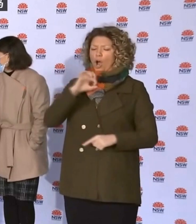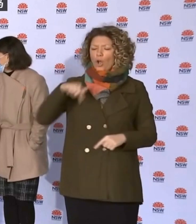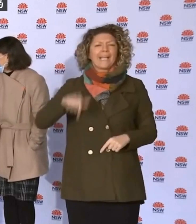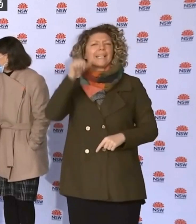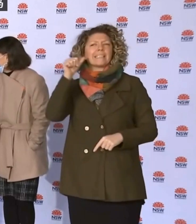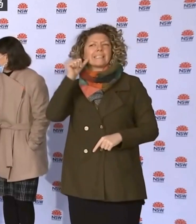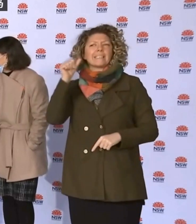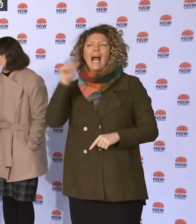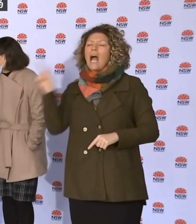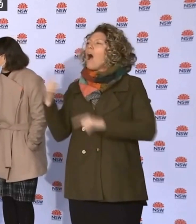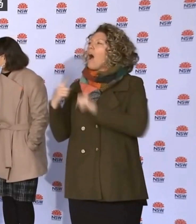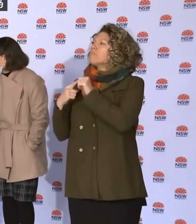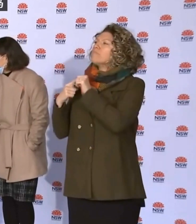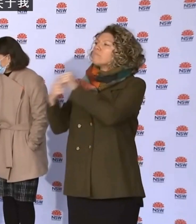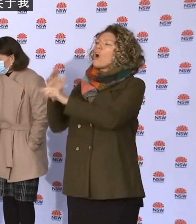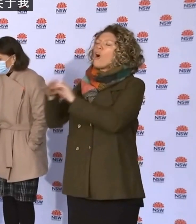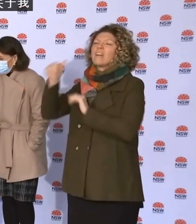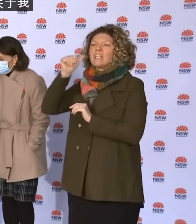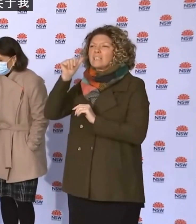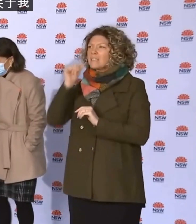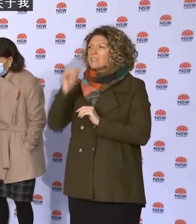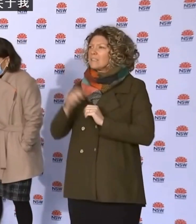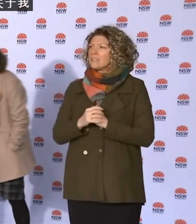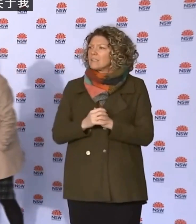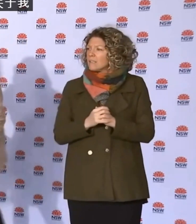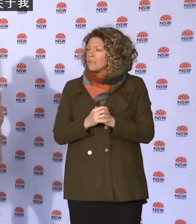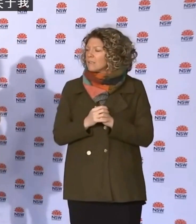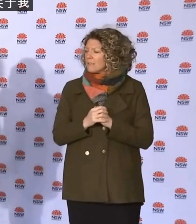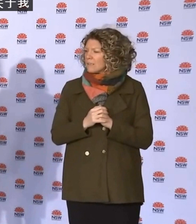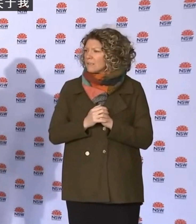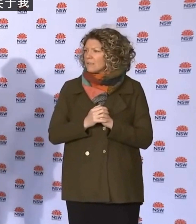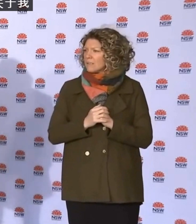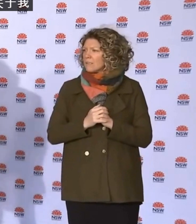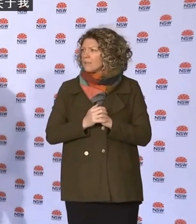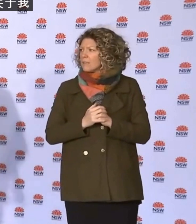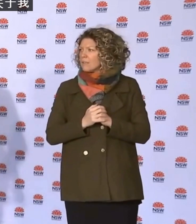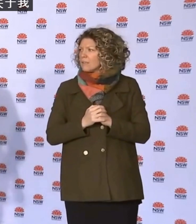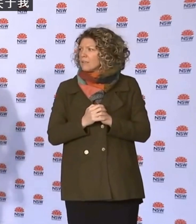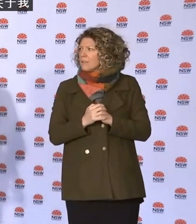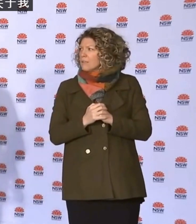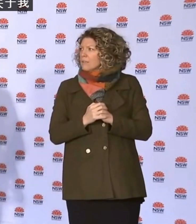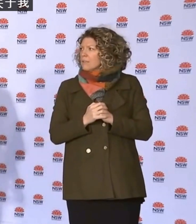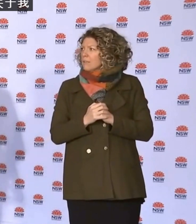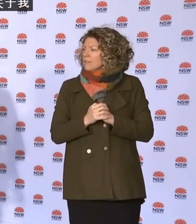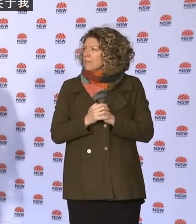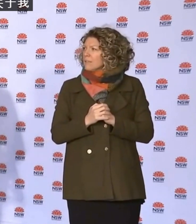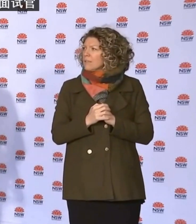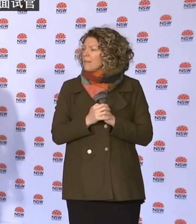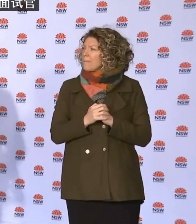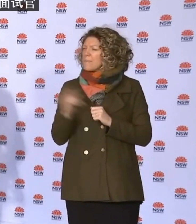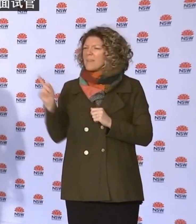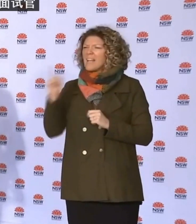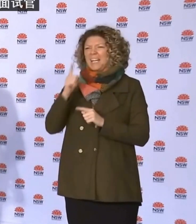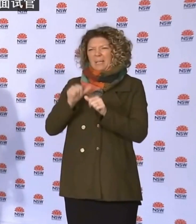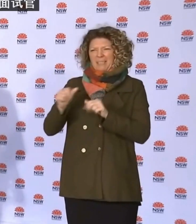here. You were. Can I just say that... Sorry? Can I just say that there's about... I